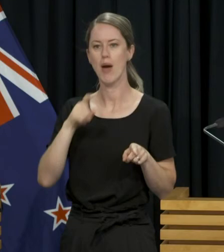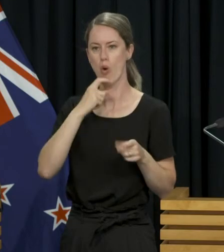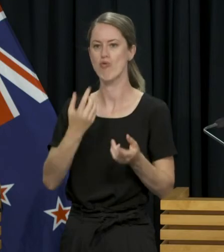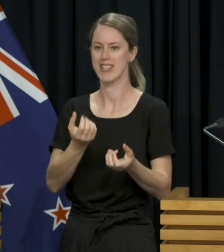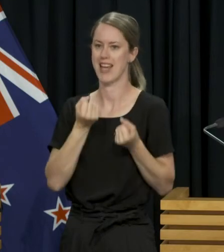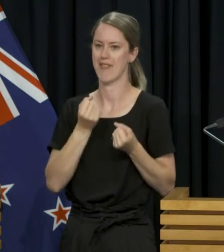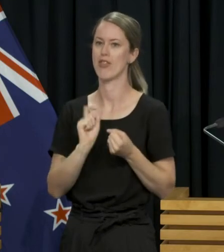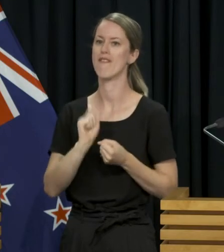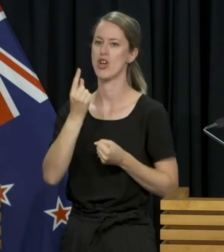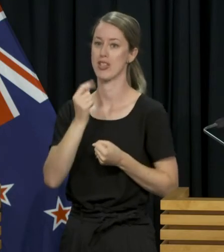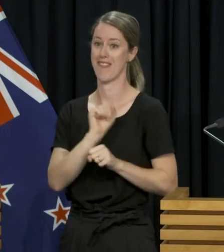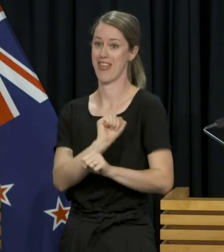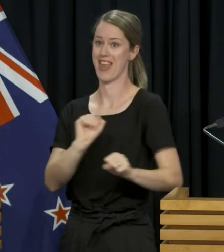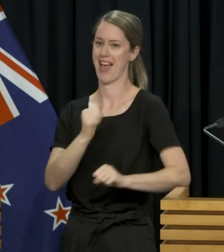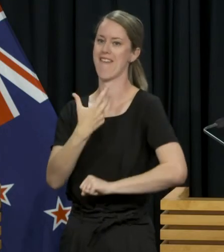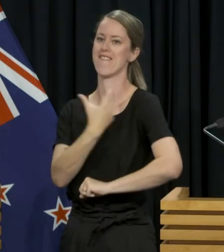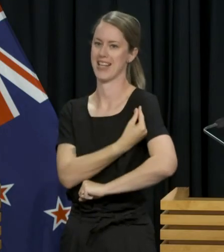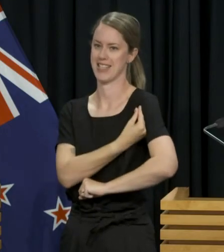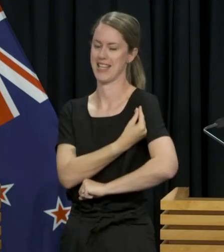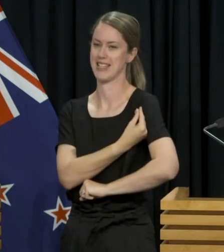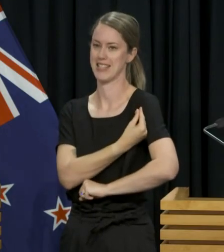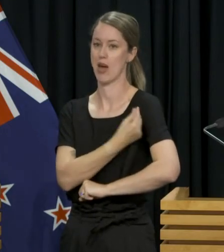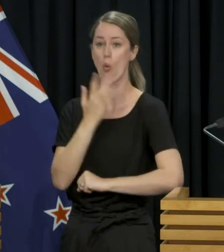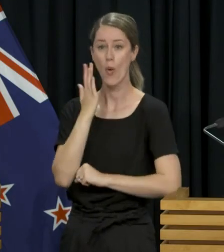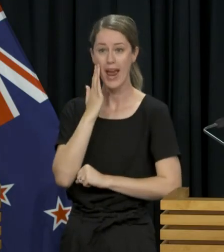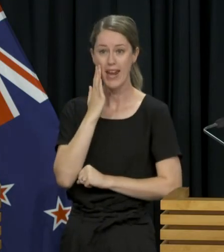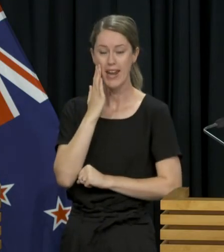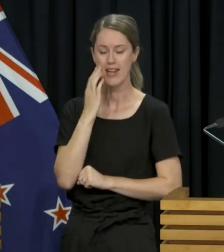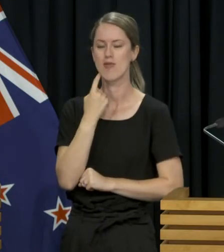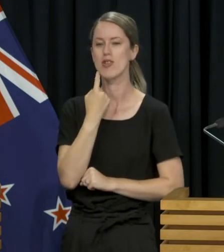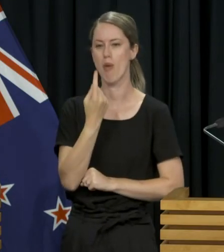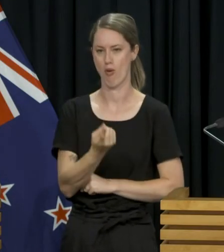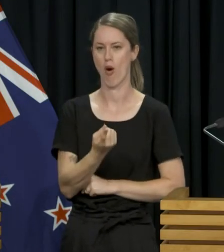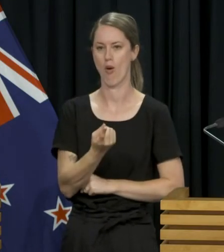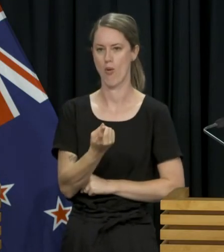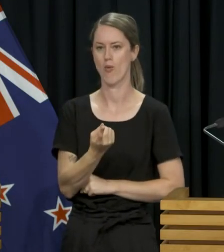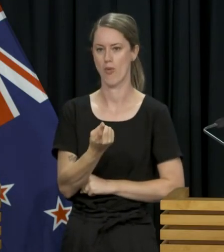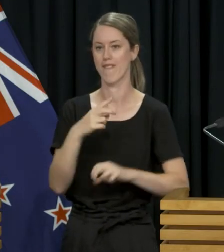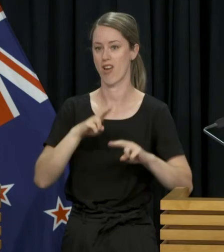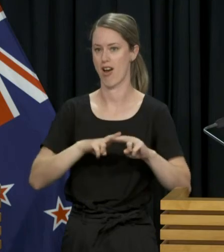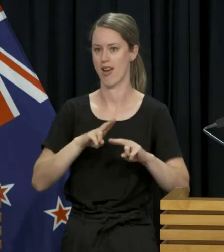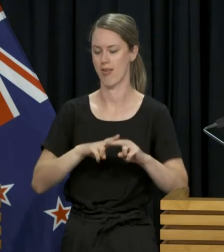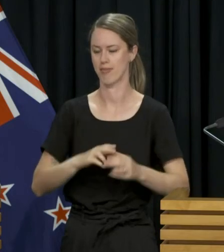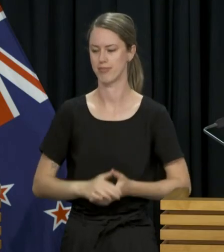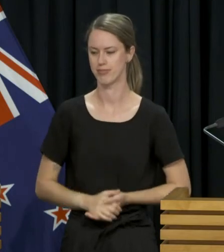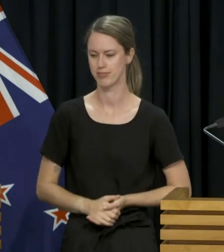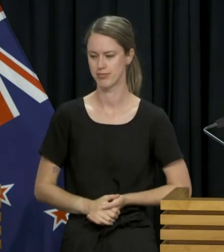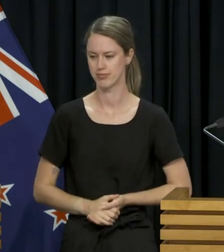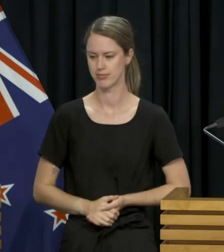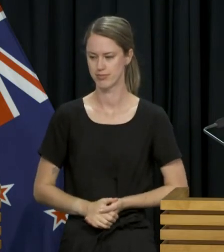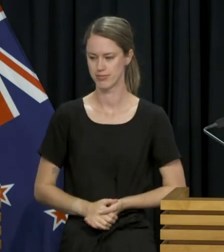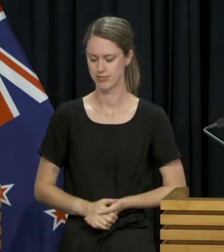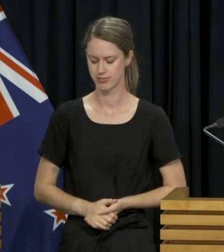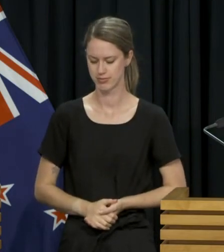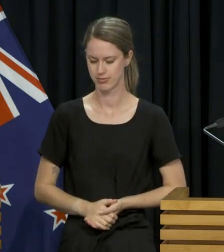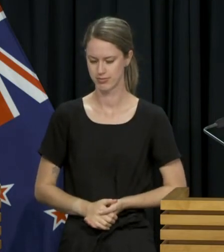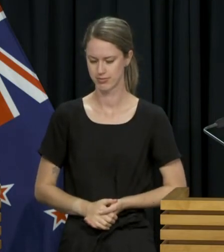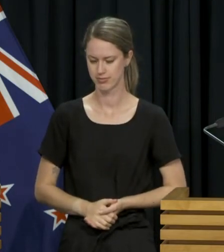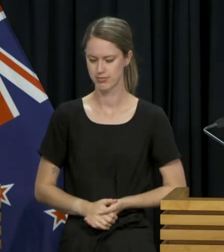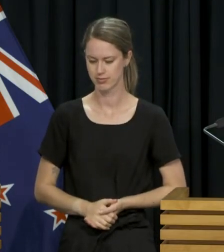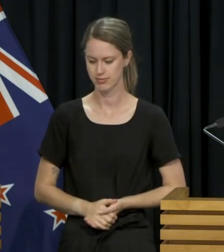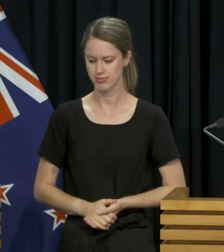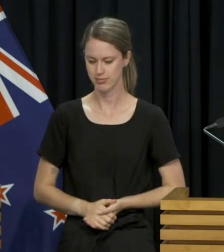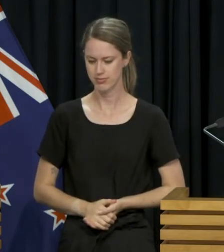receiving the first of their vaccines. This will take place tomorrow on Friday. We